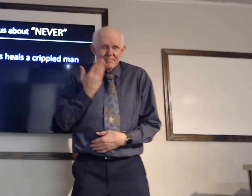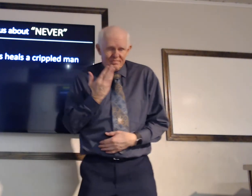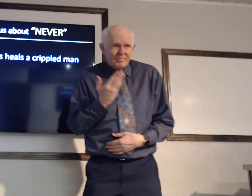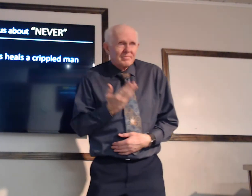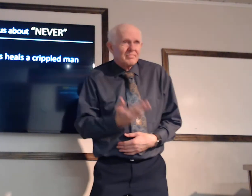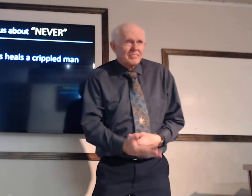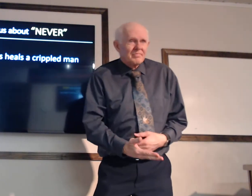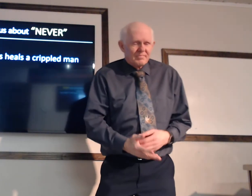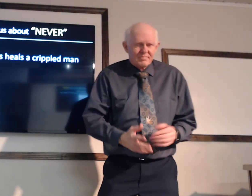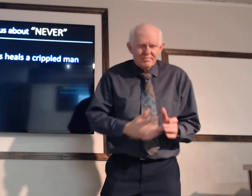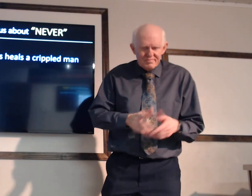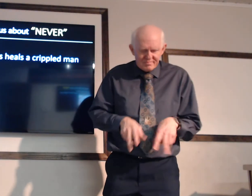They lowered him down.